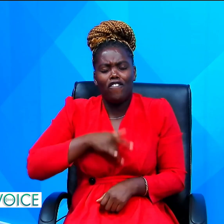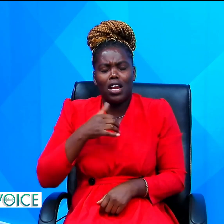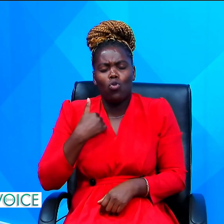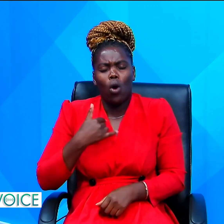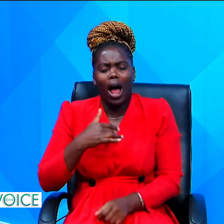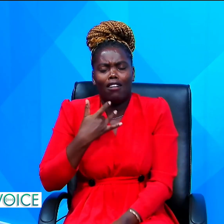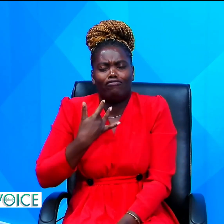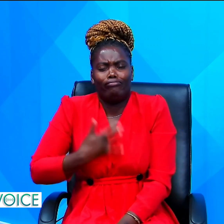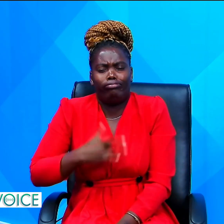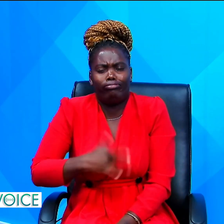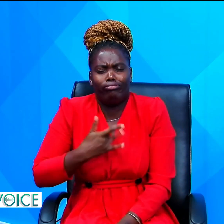confirm